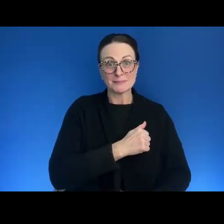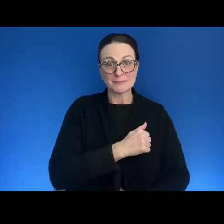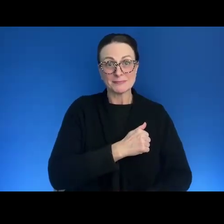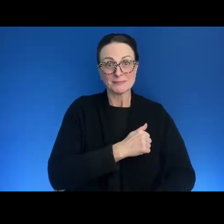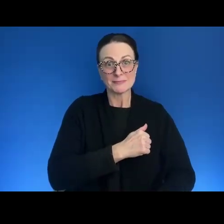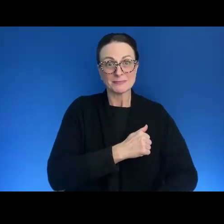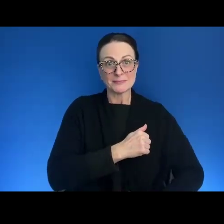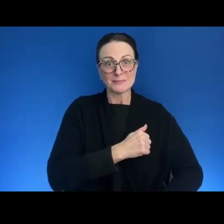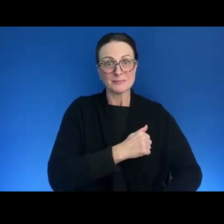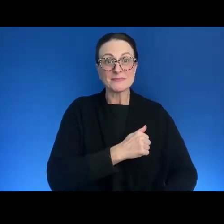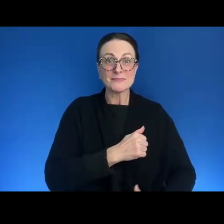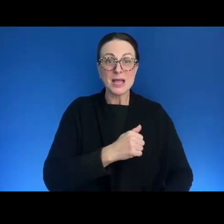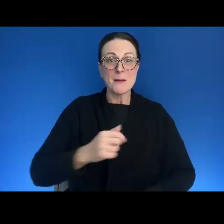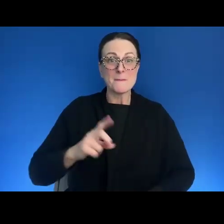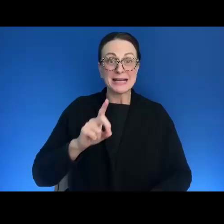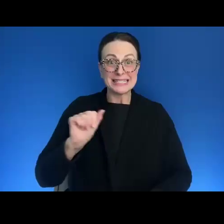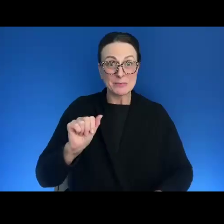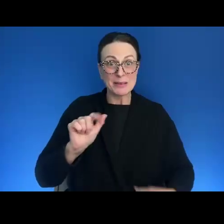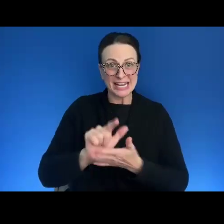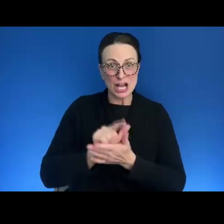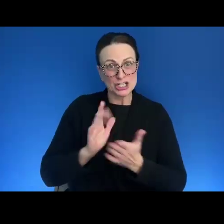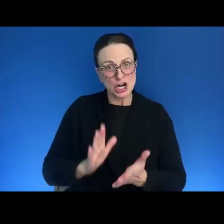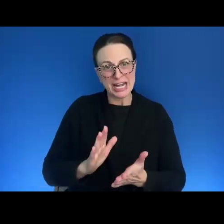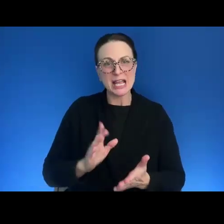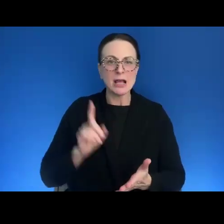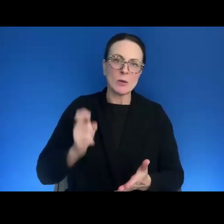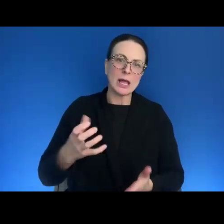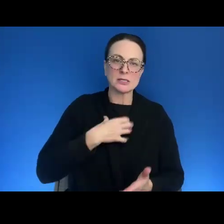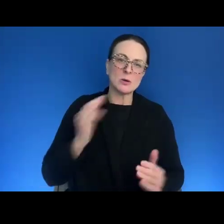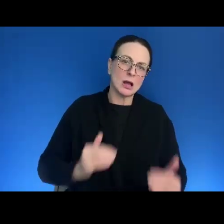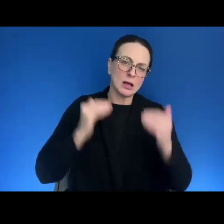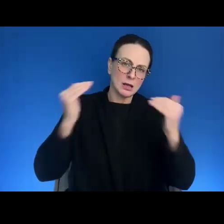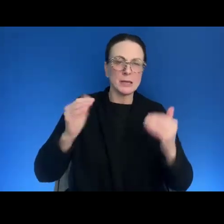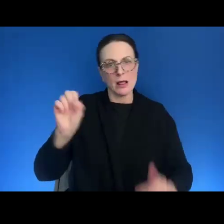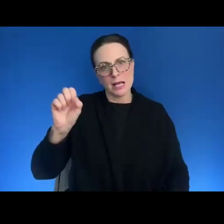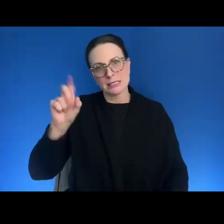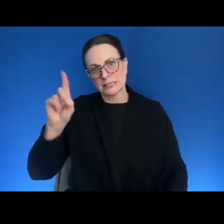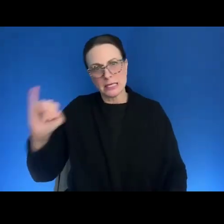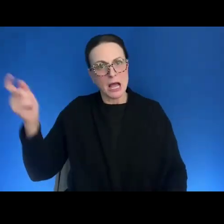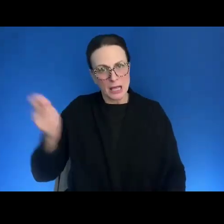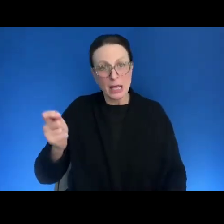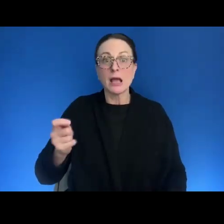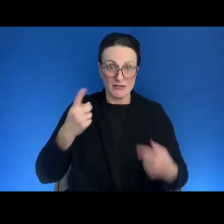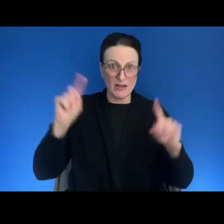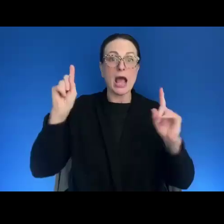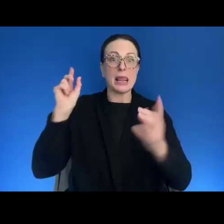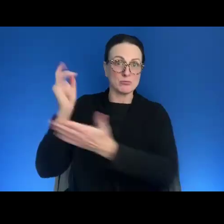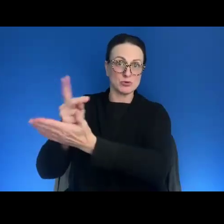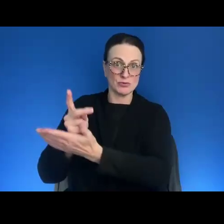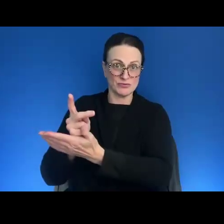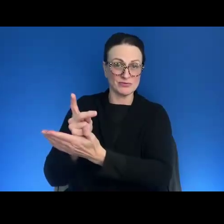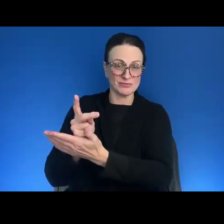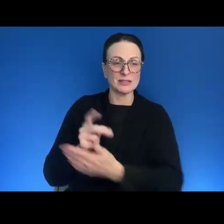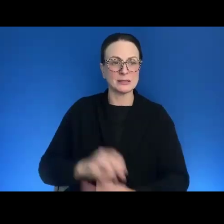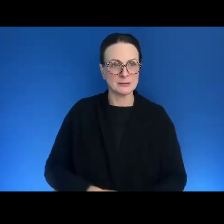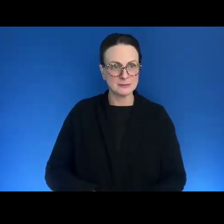I ended up, my disability attorney, we had to appeal the disability SSDI. I did get approved for that,